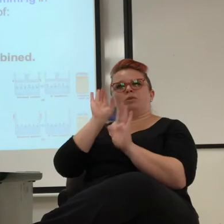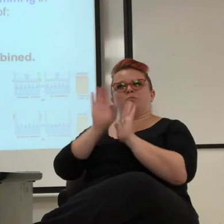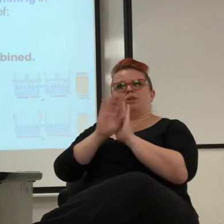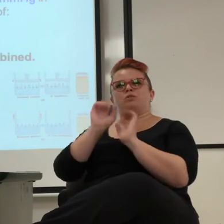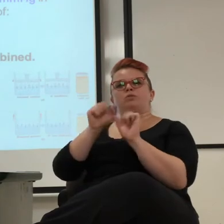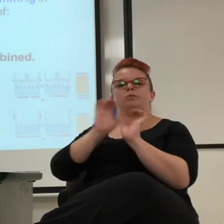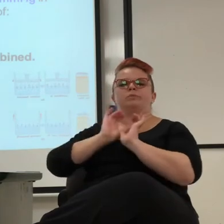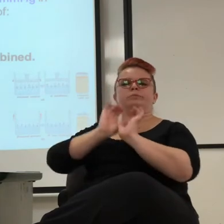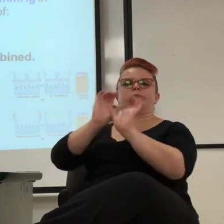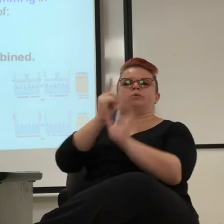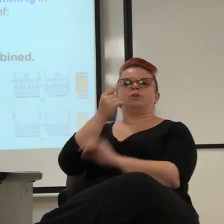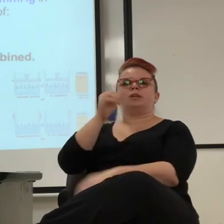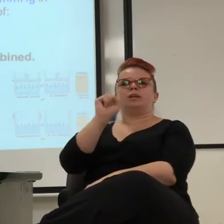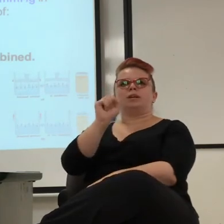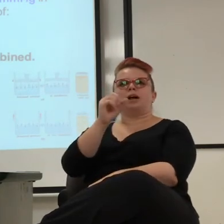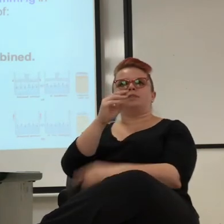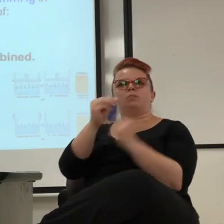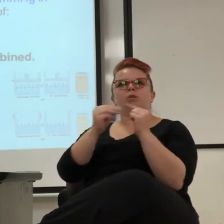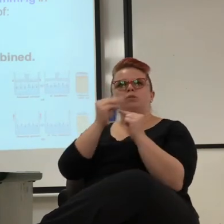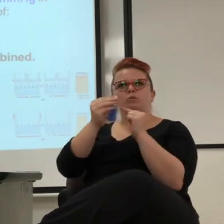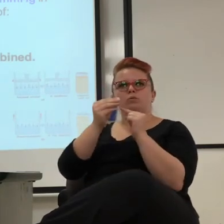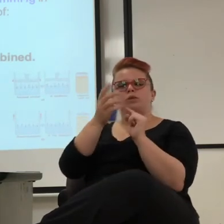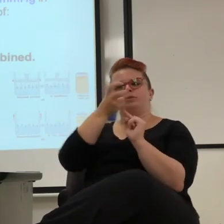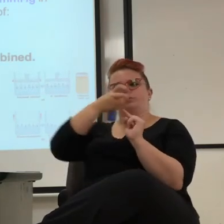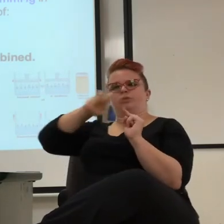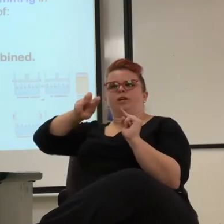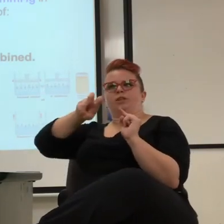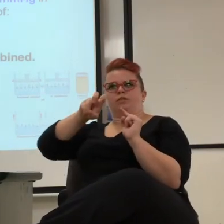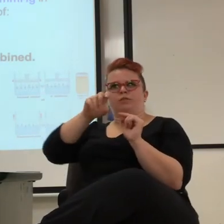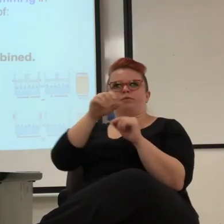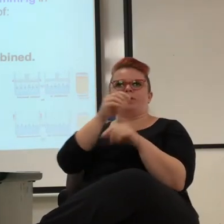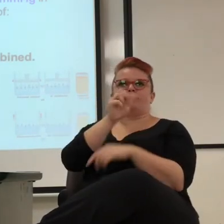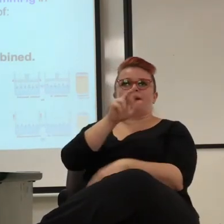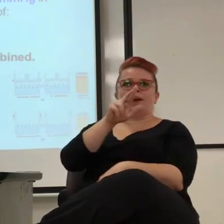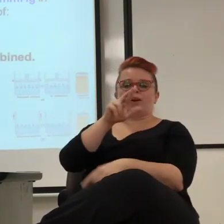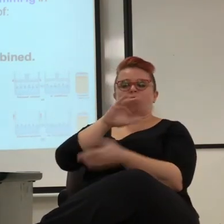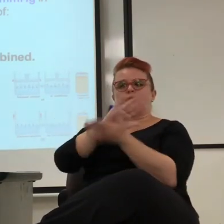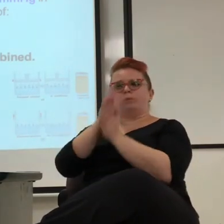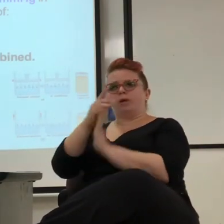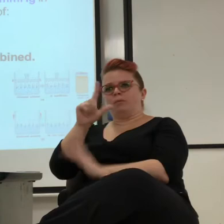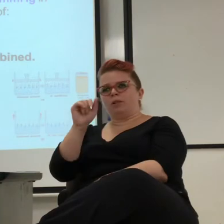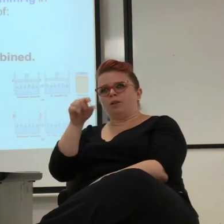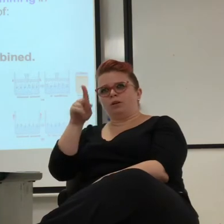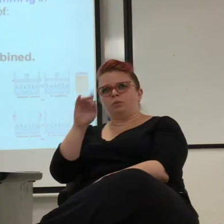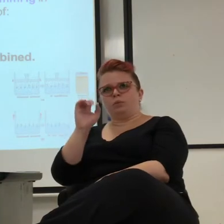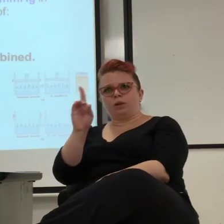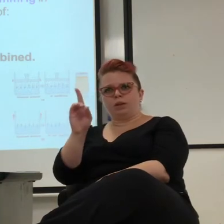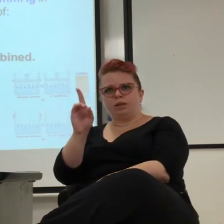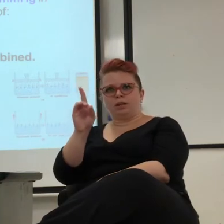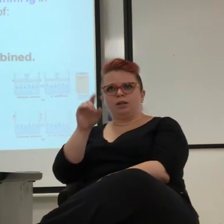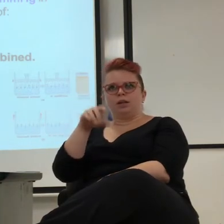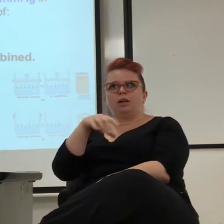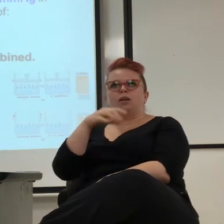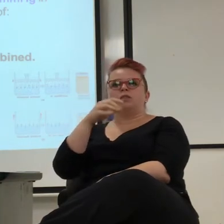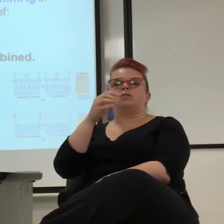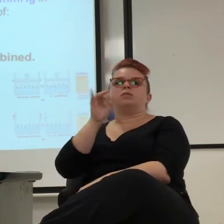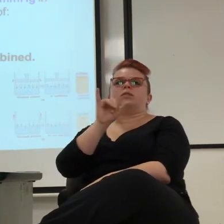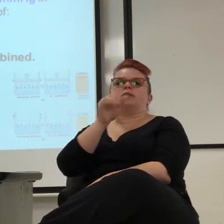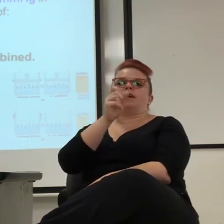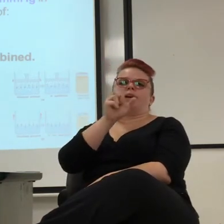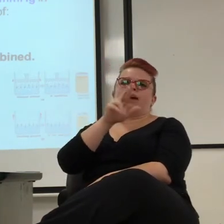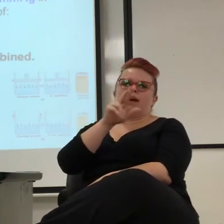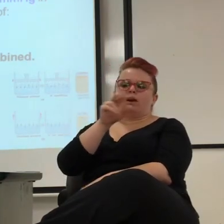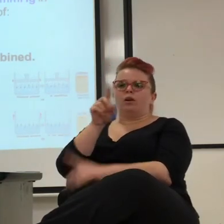from an air phase into a liquid phase, like breathing, air to blood. And some